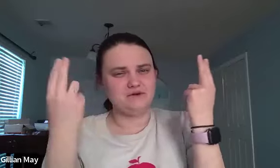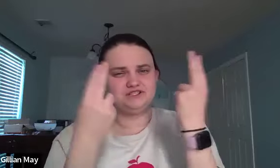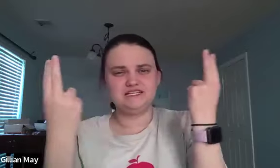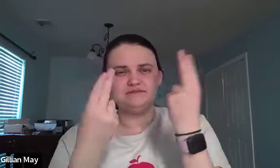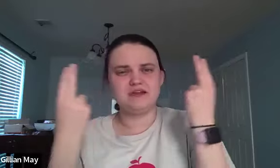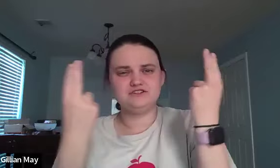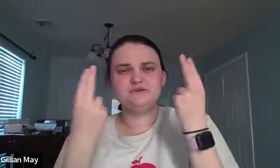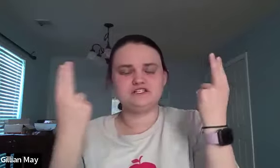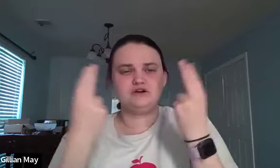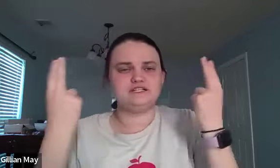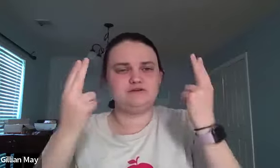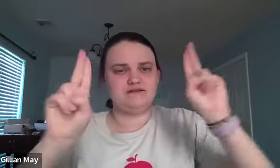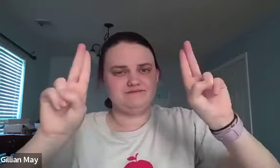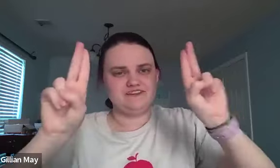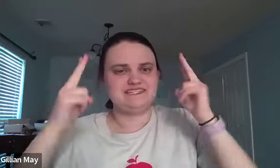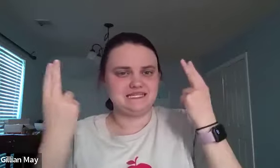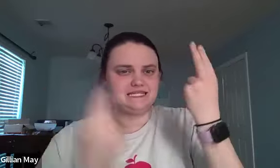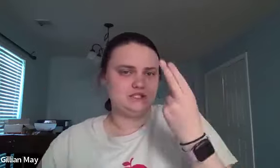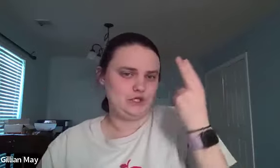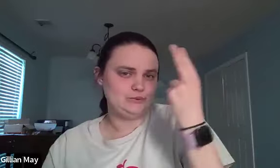motion doesn't matter too much as long as you have it facing you.